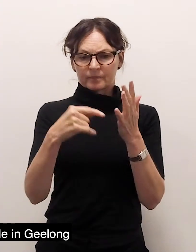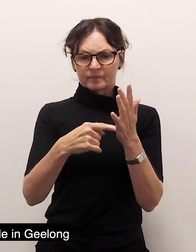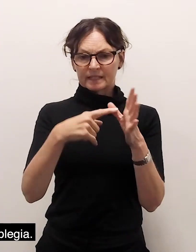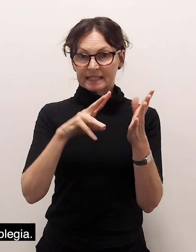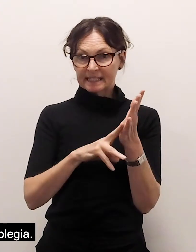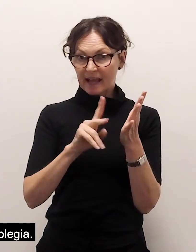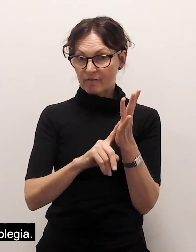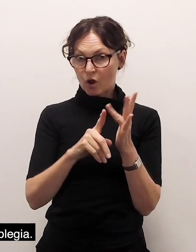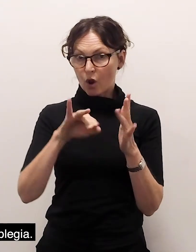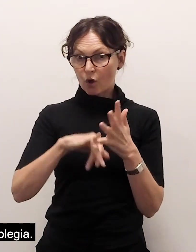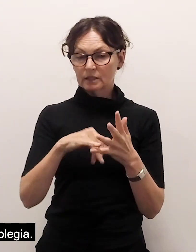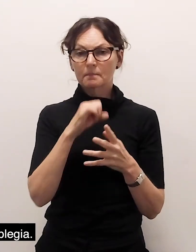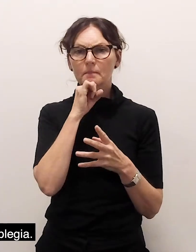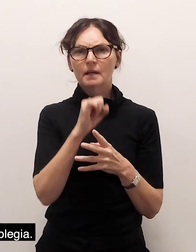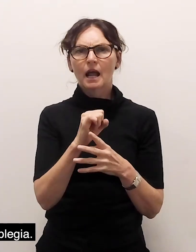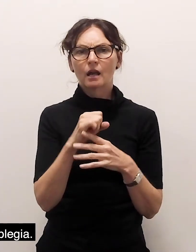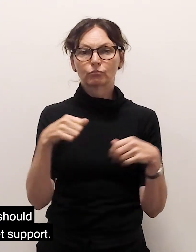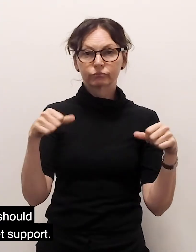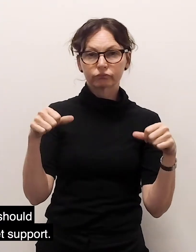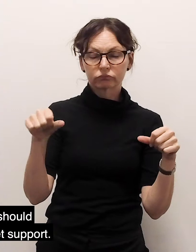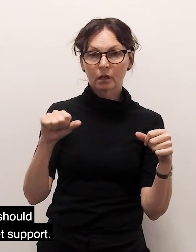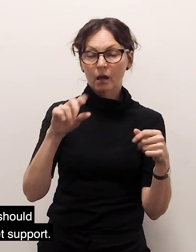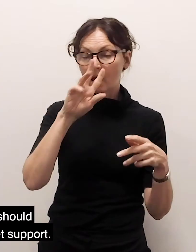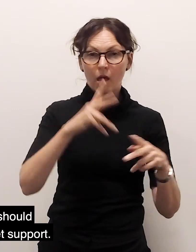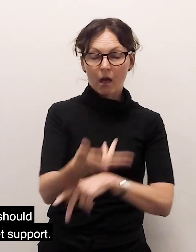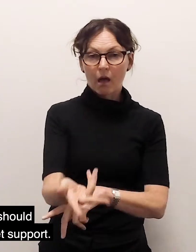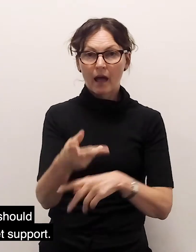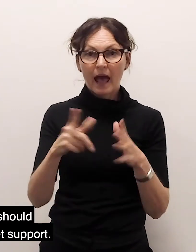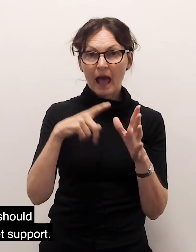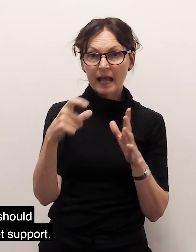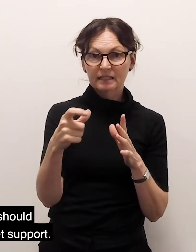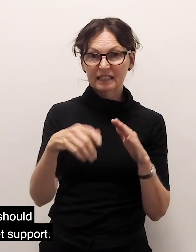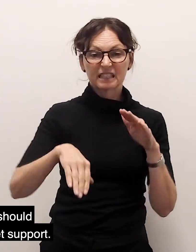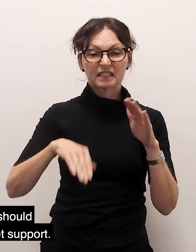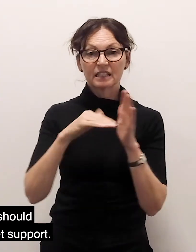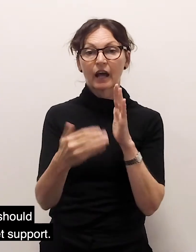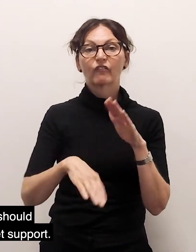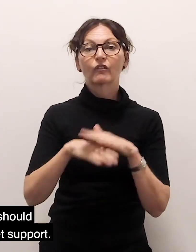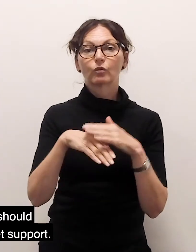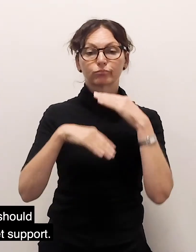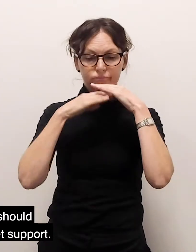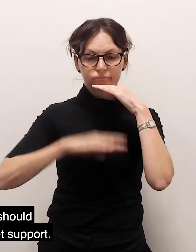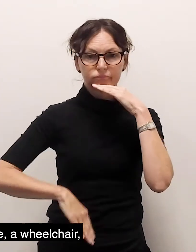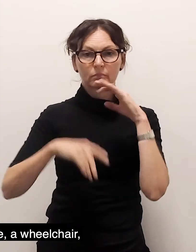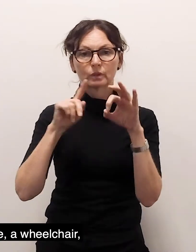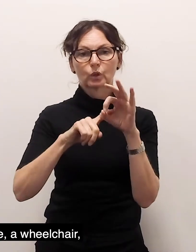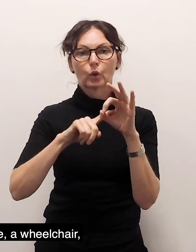in Geelong and now has quadriplegia. His auntie says he should contact the NDIS to get